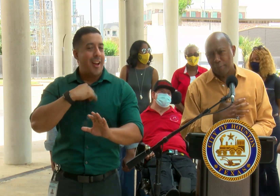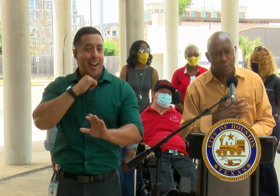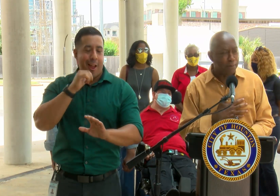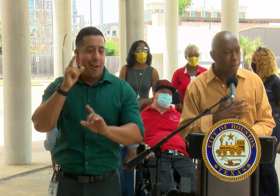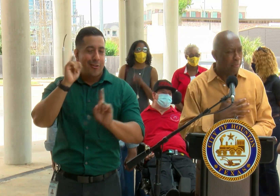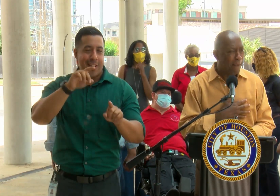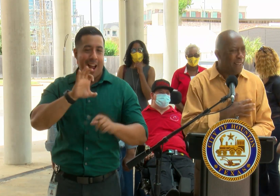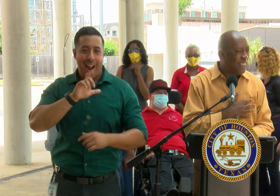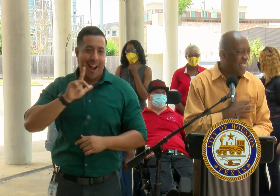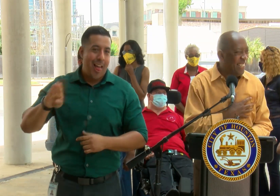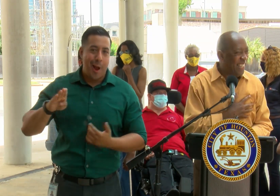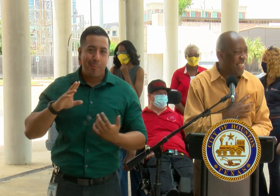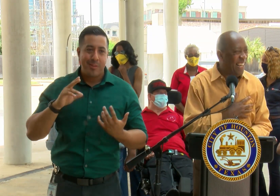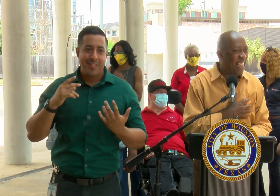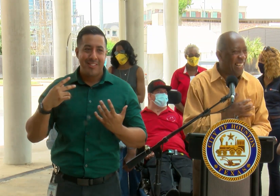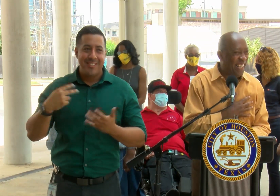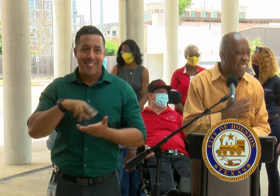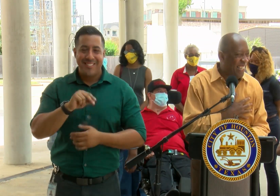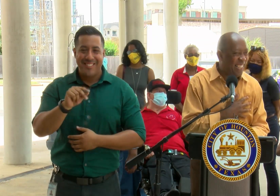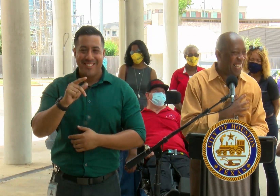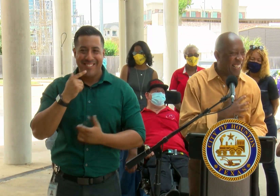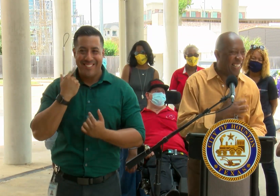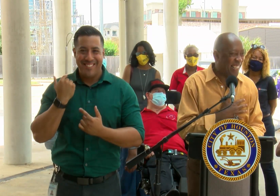the clubs.